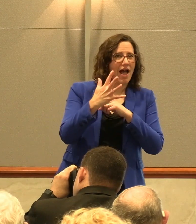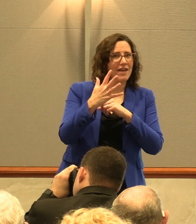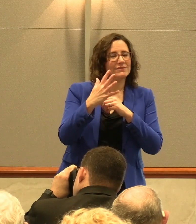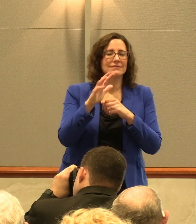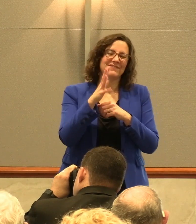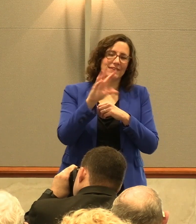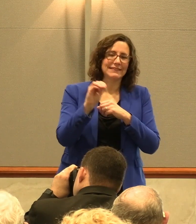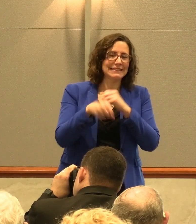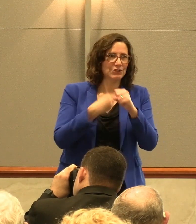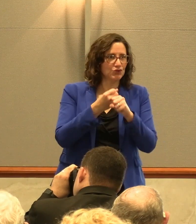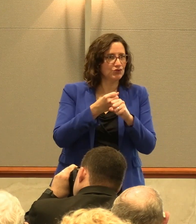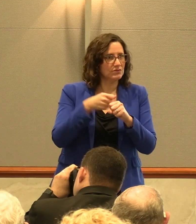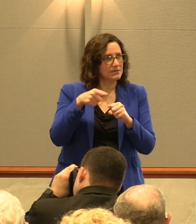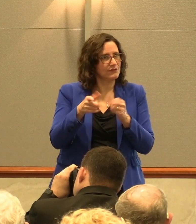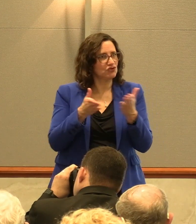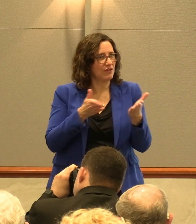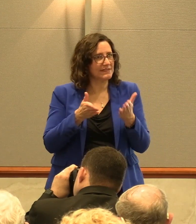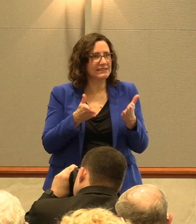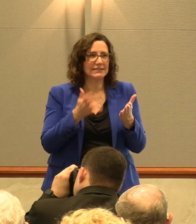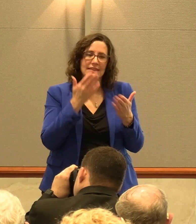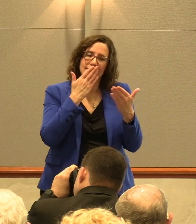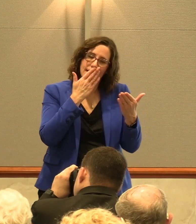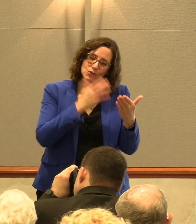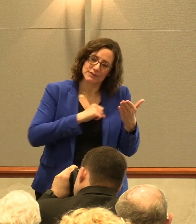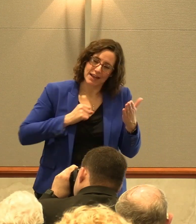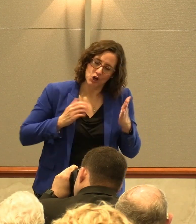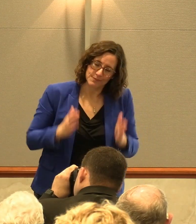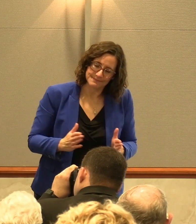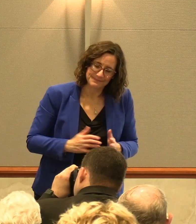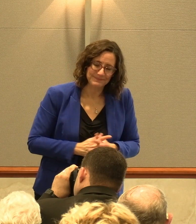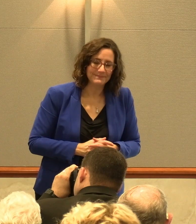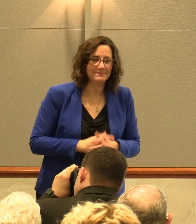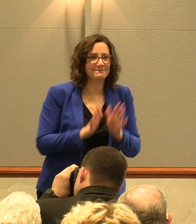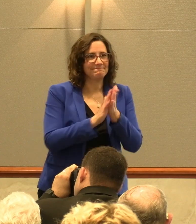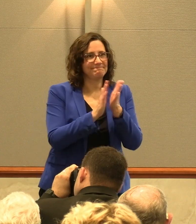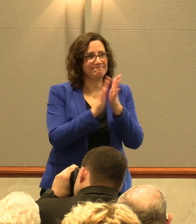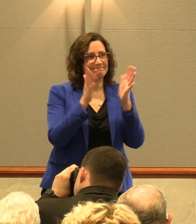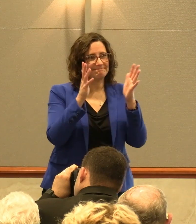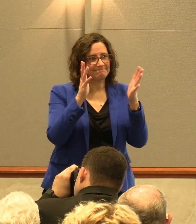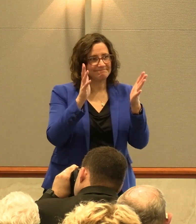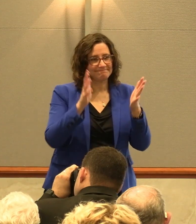public service. And a special thank you, Senator.